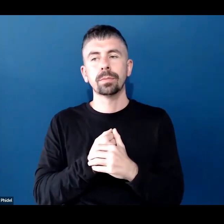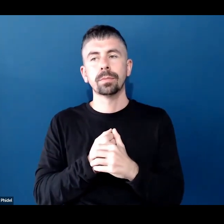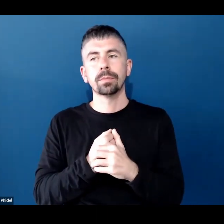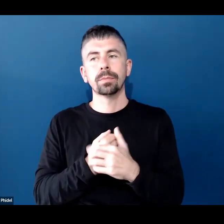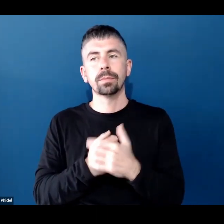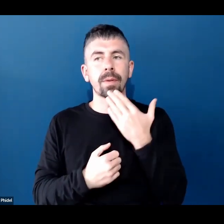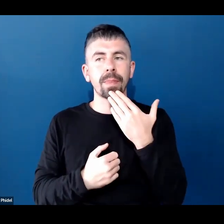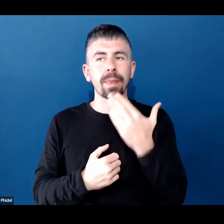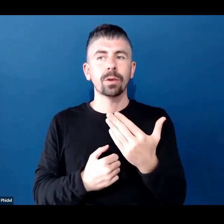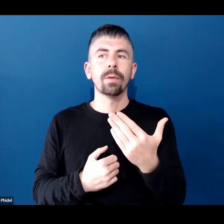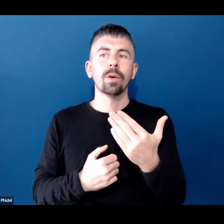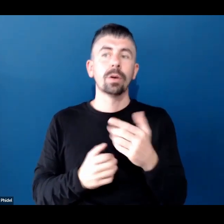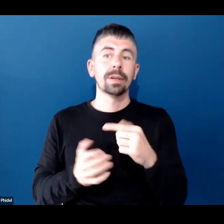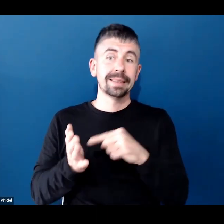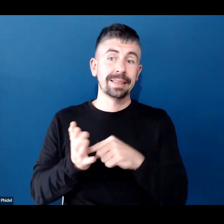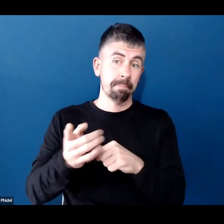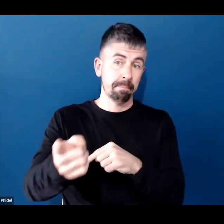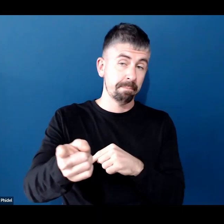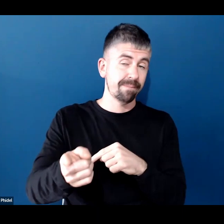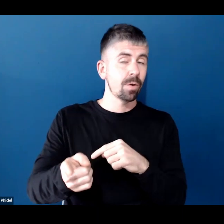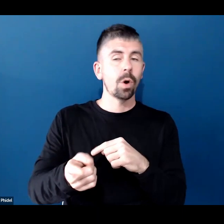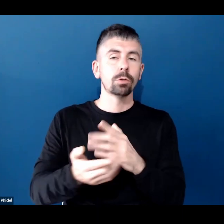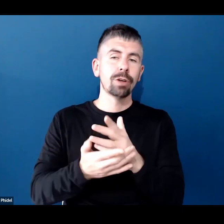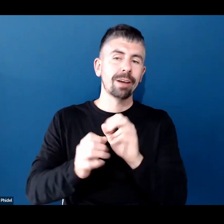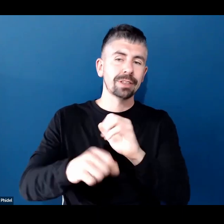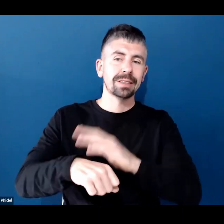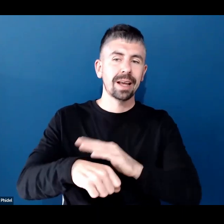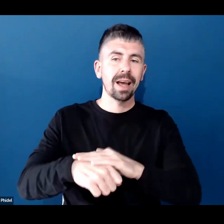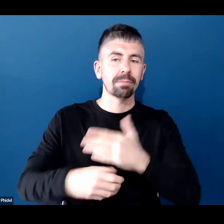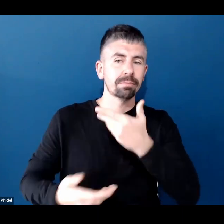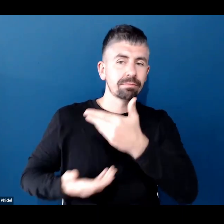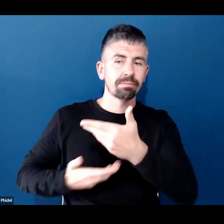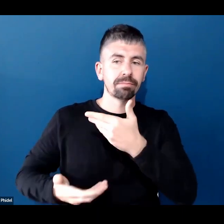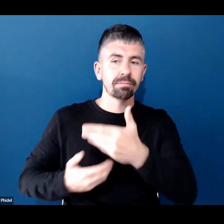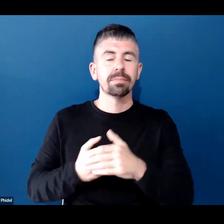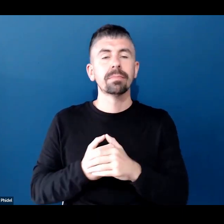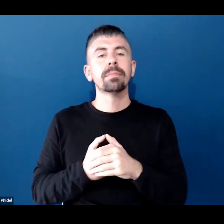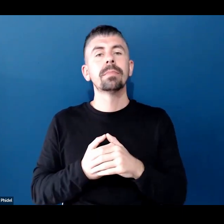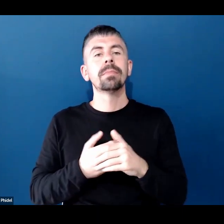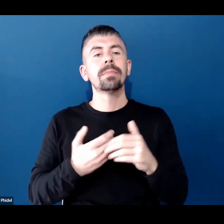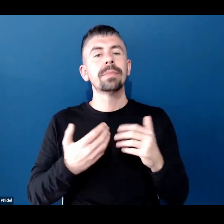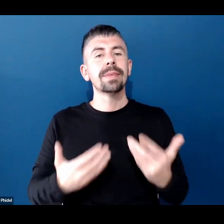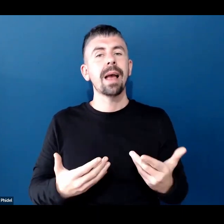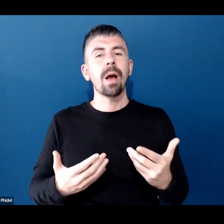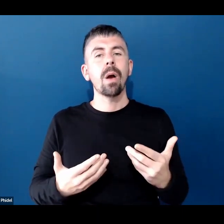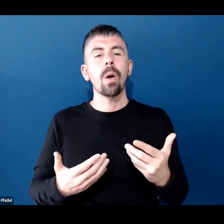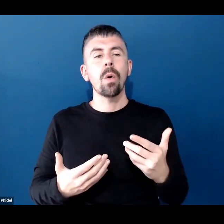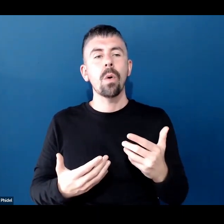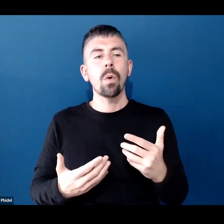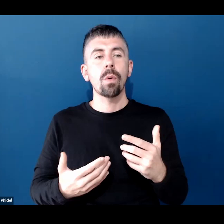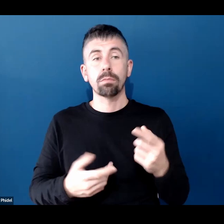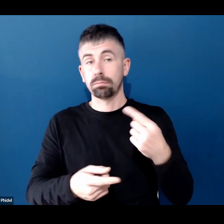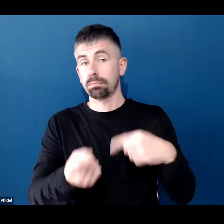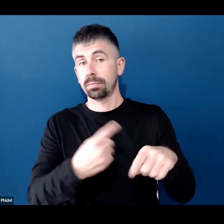Thank you very much to Timothée for sharing this time together with me. And we are now about to, you're all